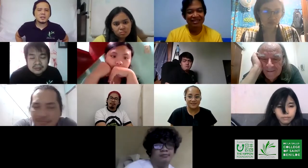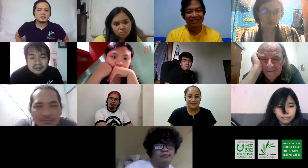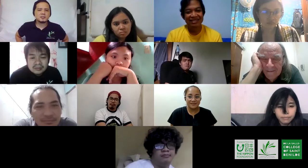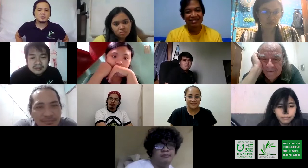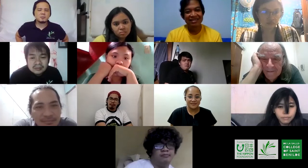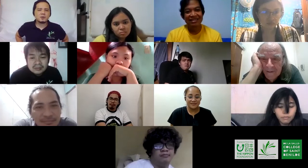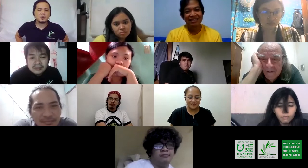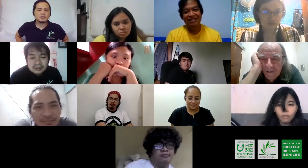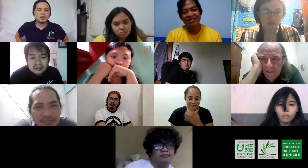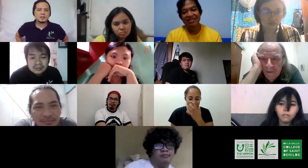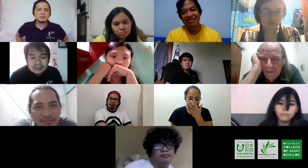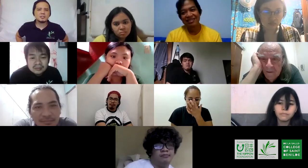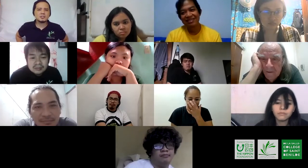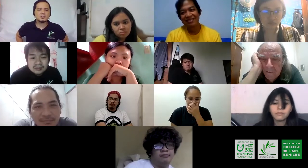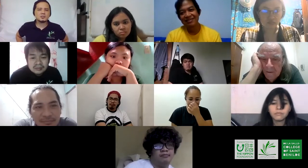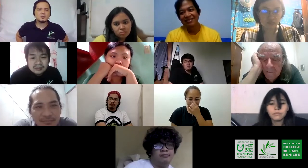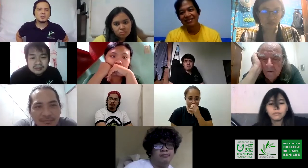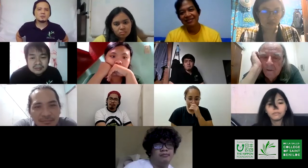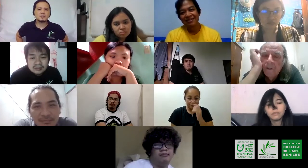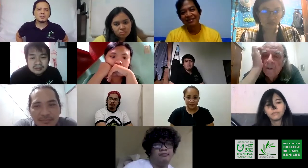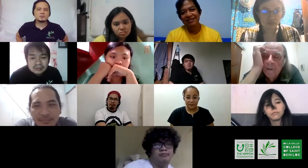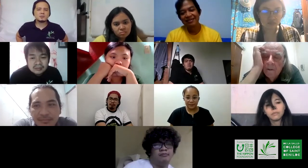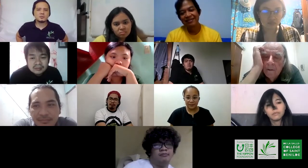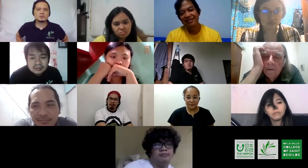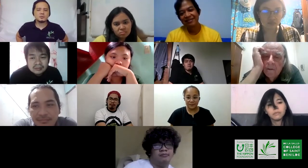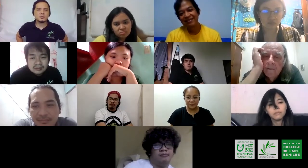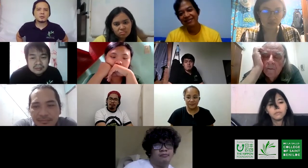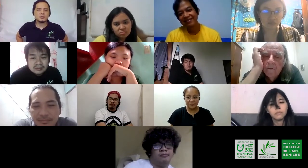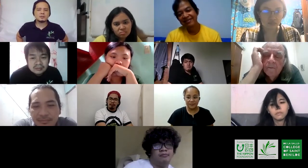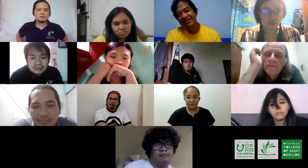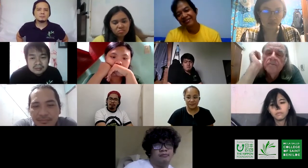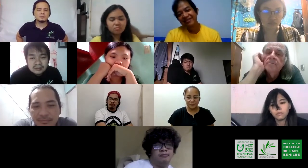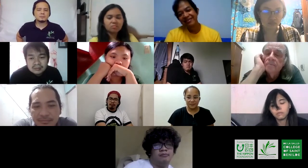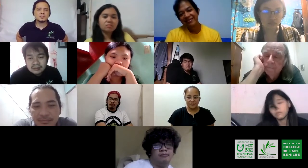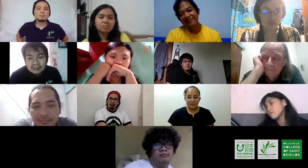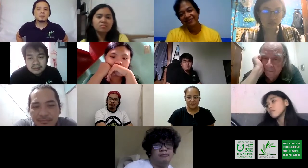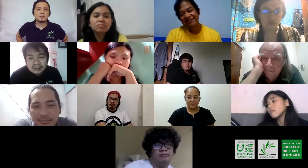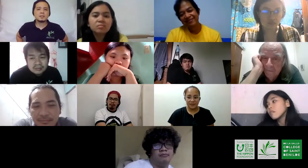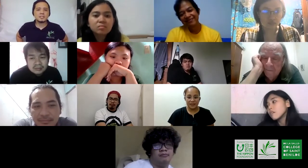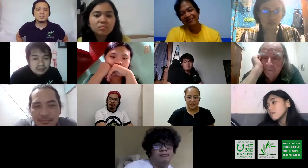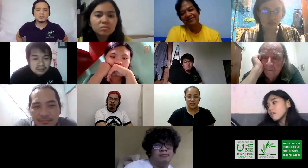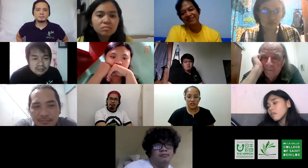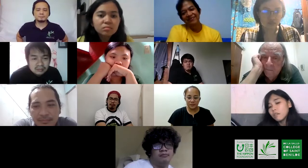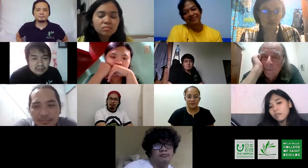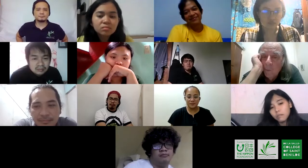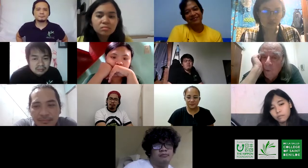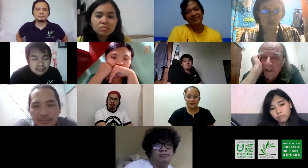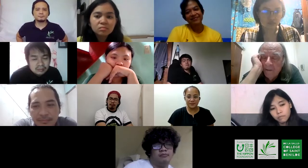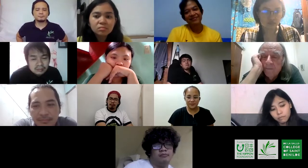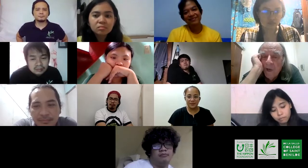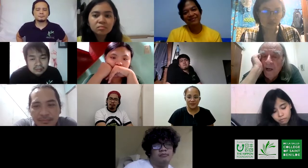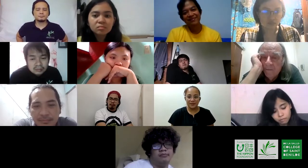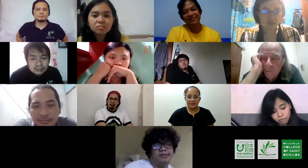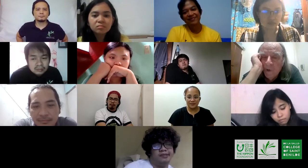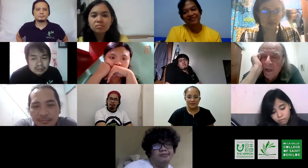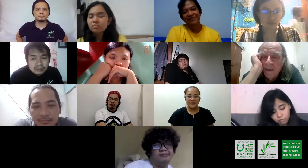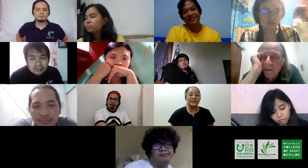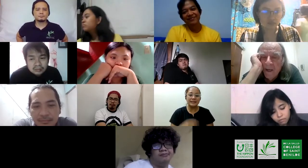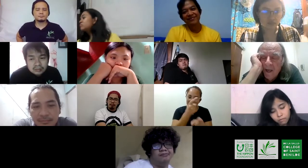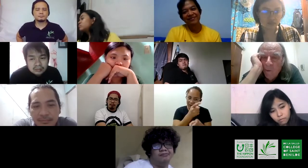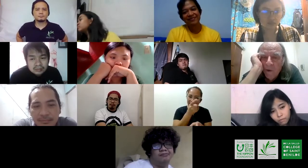Jasmine's saying to support the teachers, so we use them to supplement the teacher. Right, right.